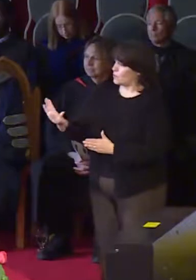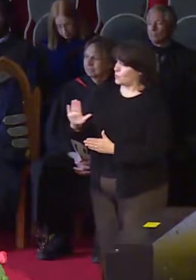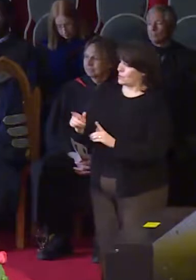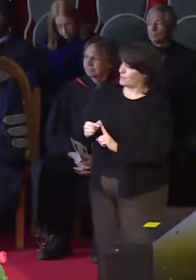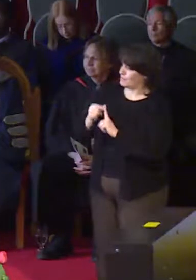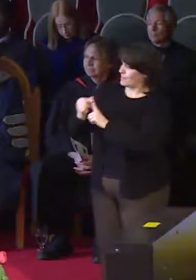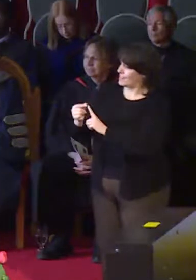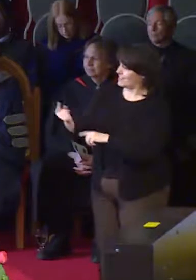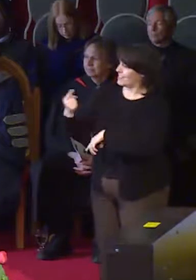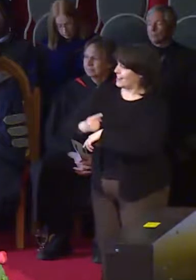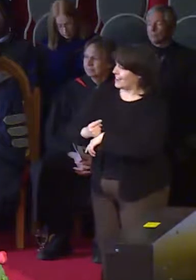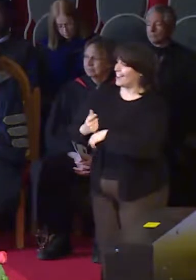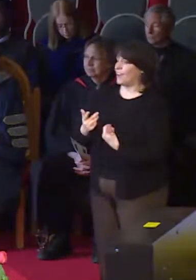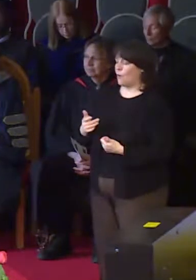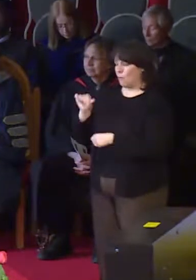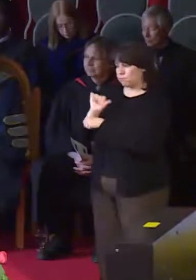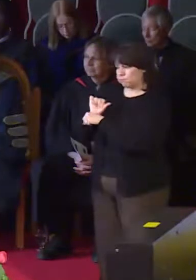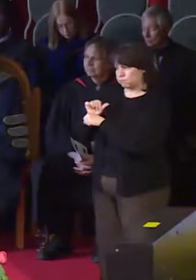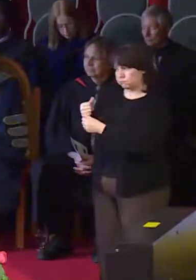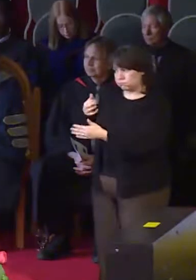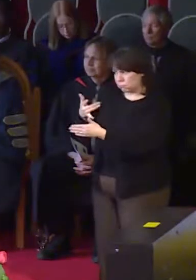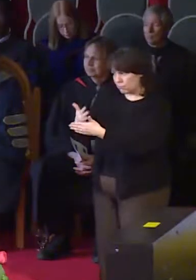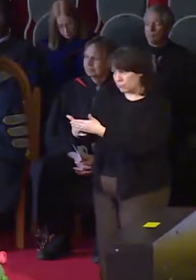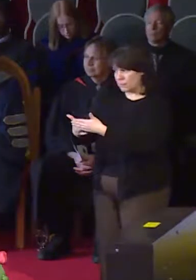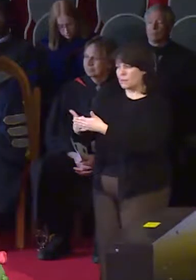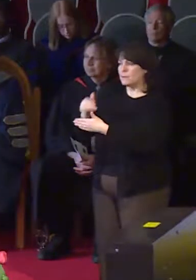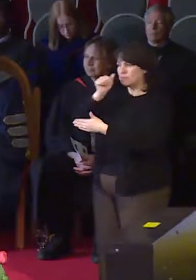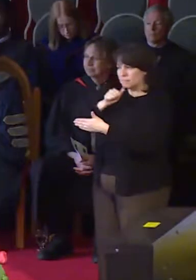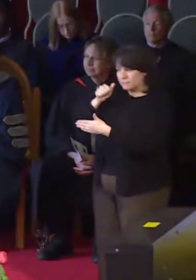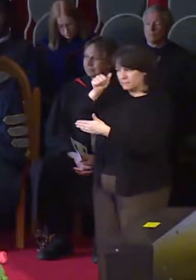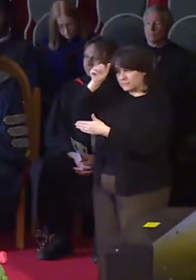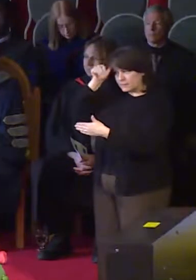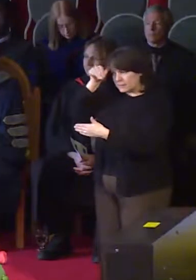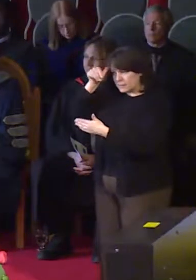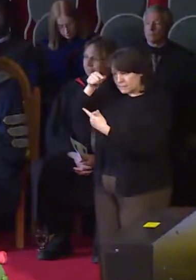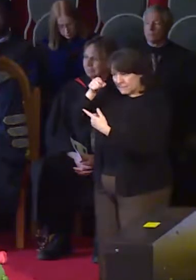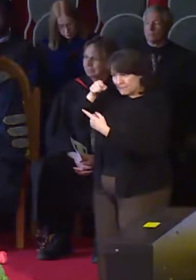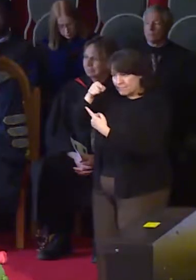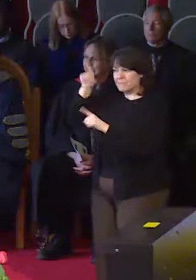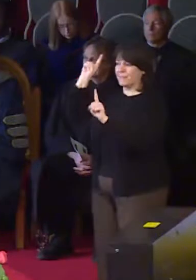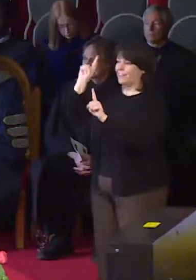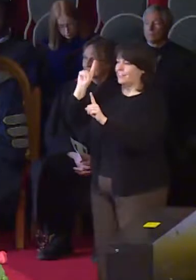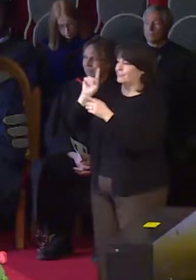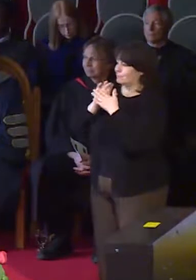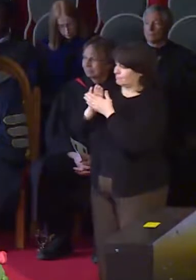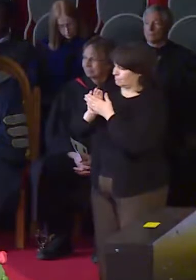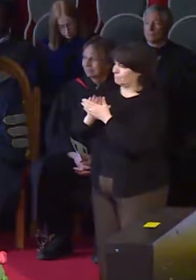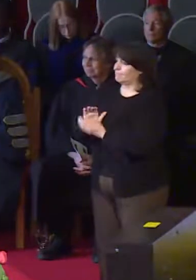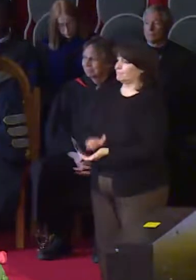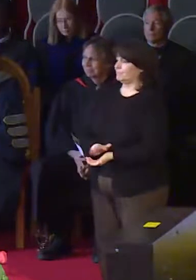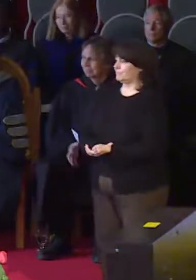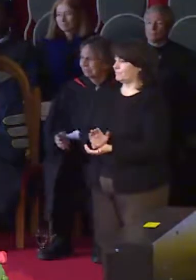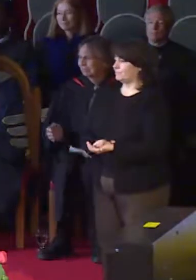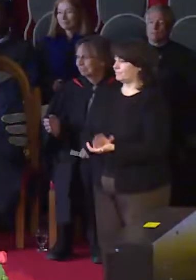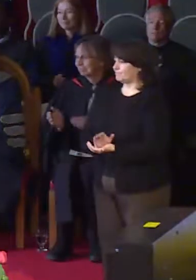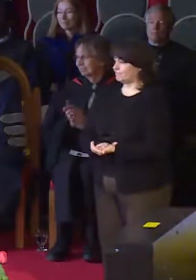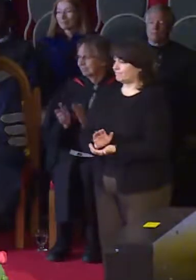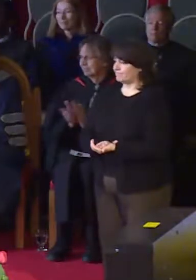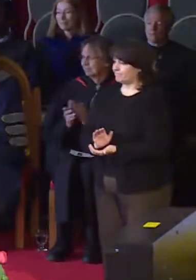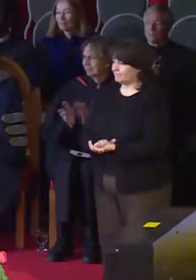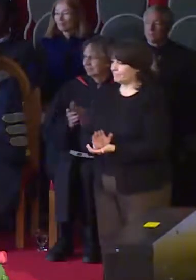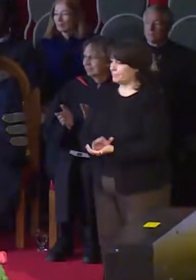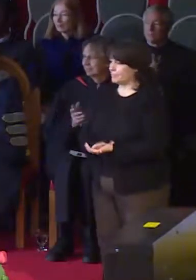day. You've worked hard, you've persevered, and you've made it. Well done, well deserved.